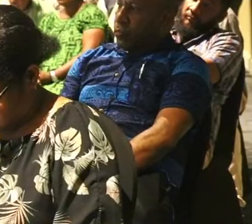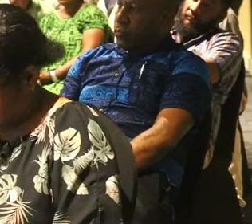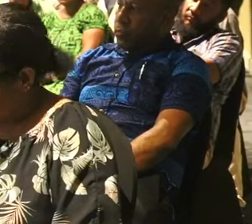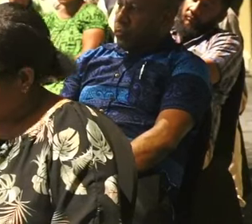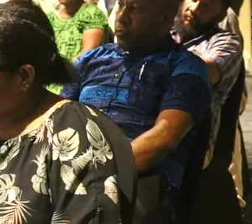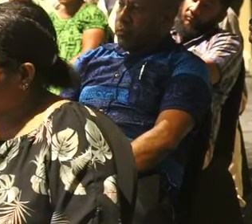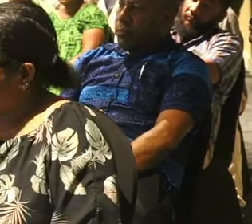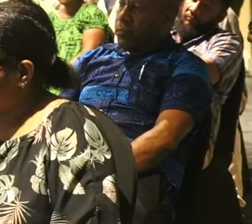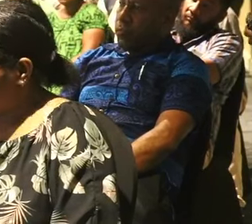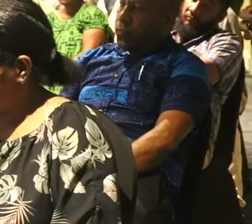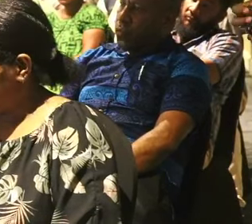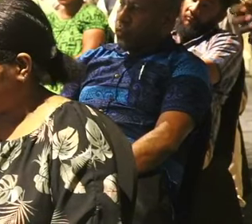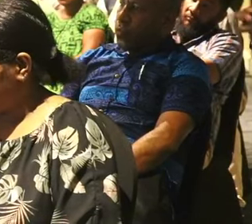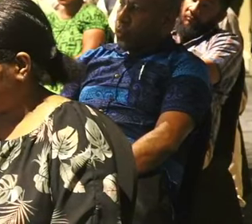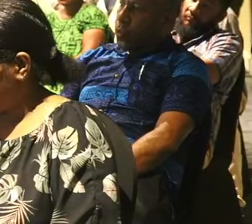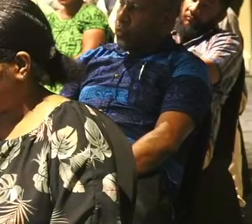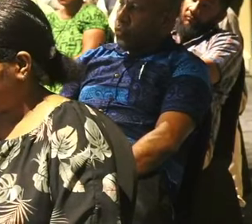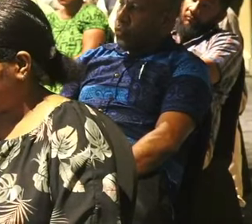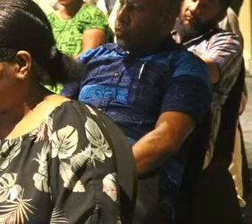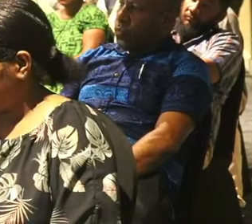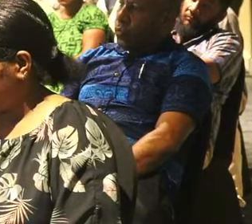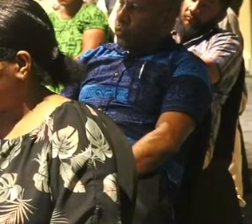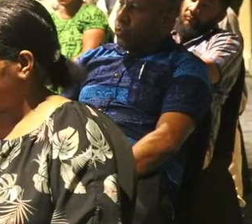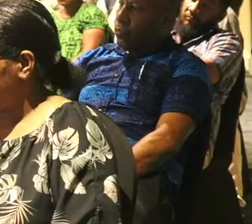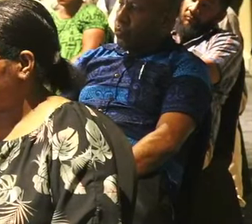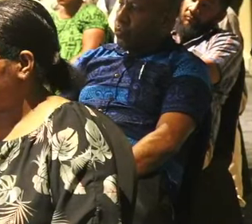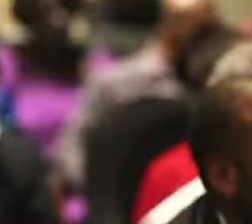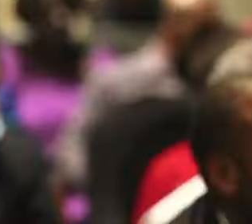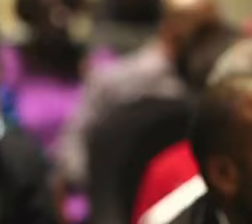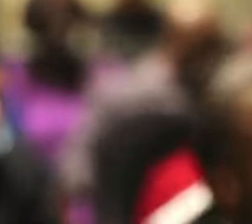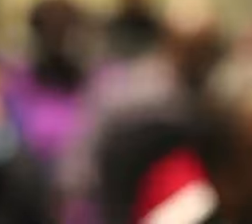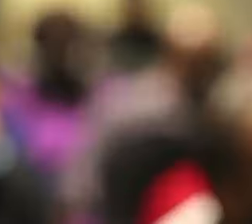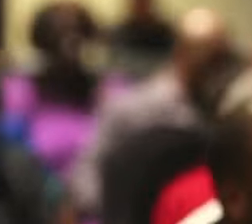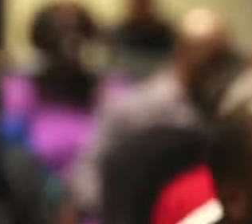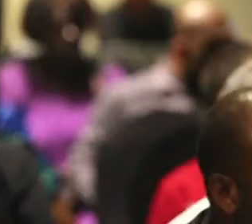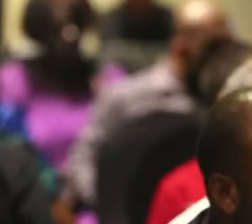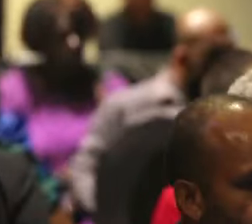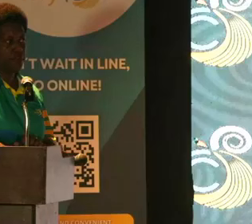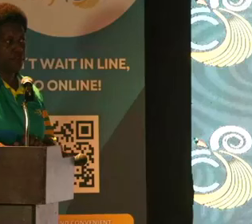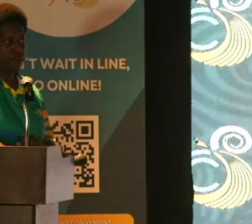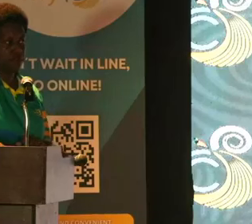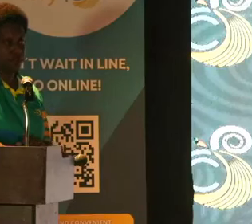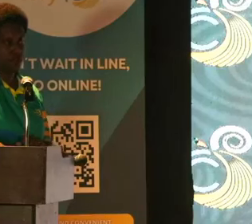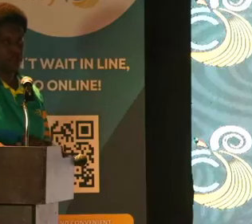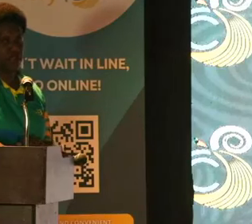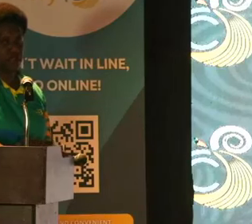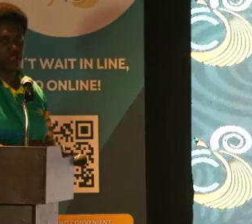We have about 5-10 more minutes before lunch, but I'm sure lunch can wait for